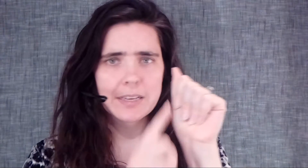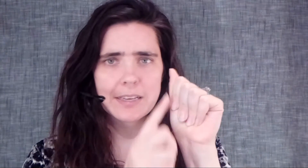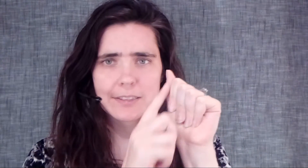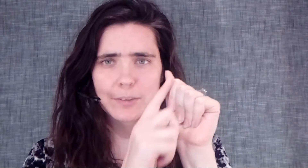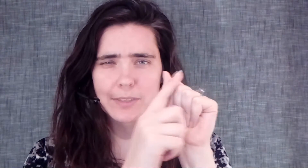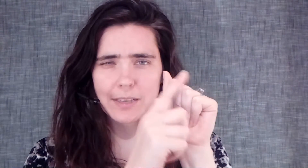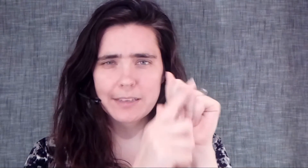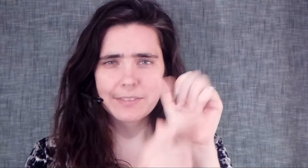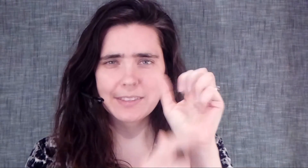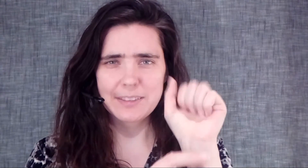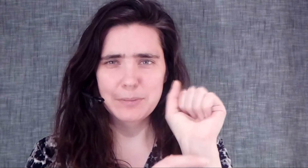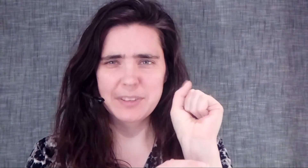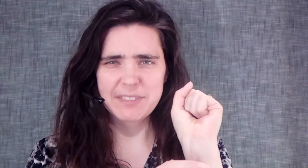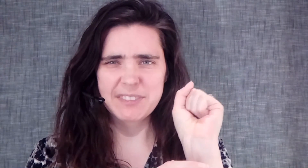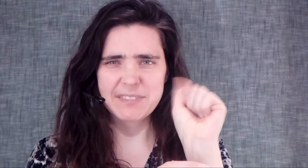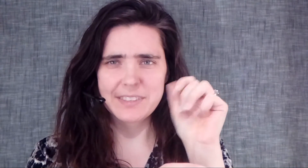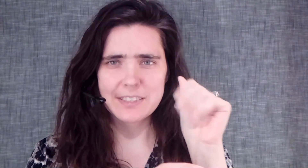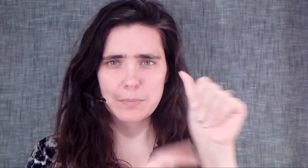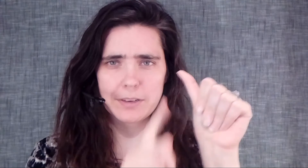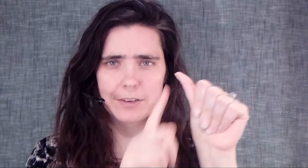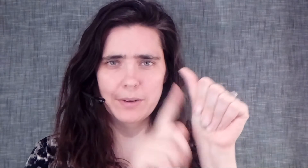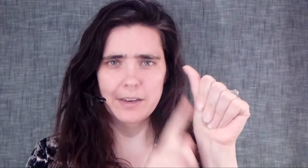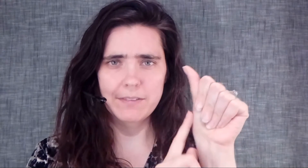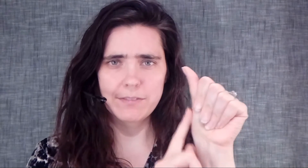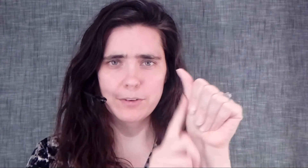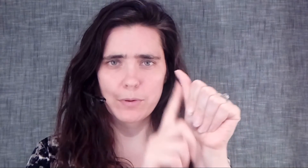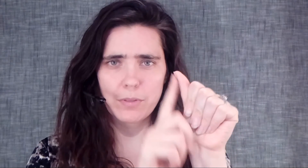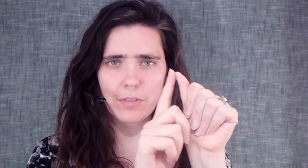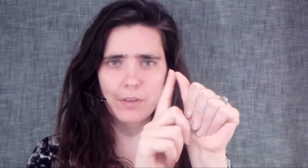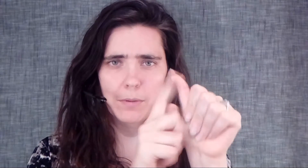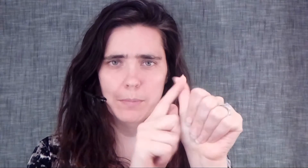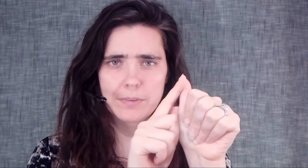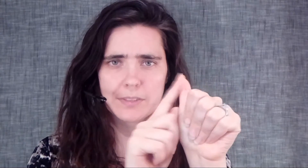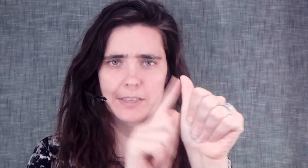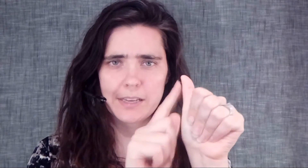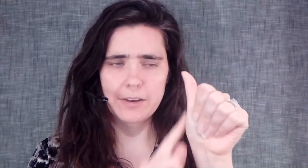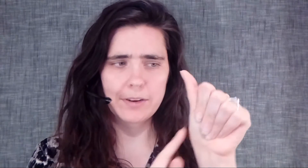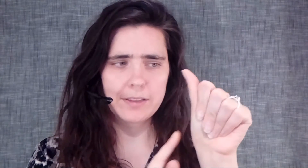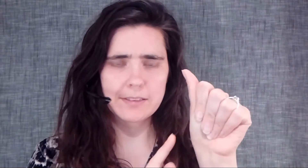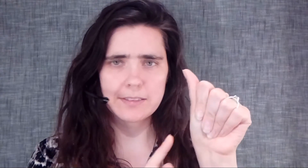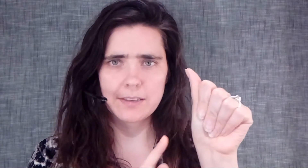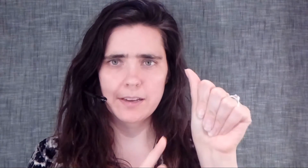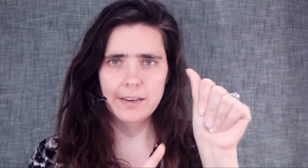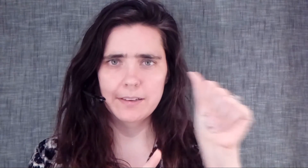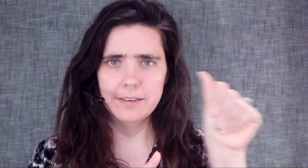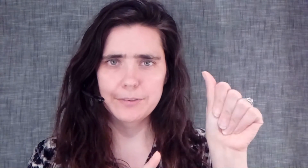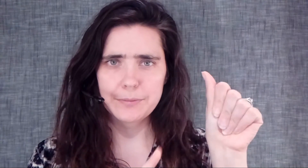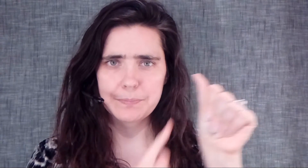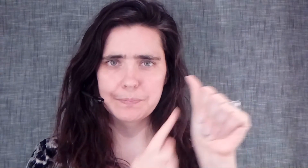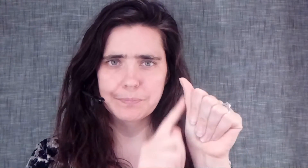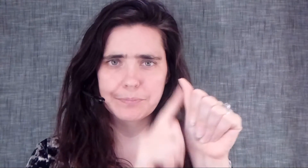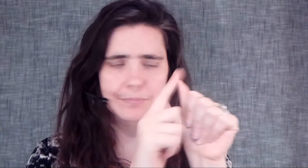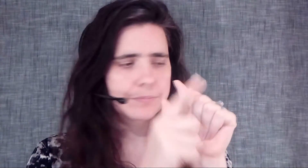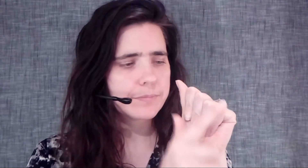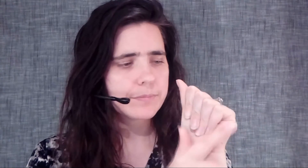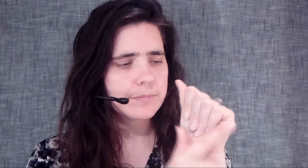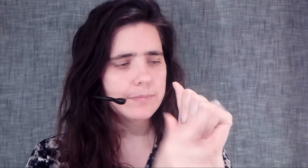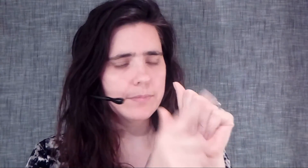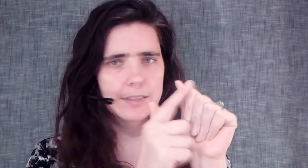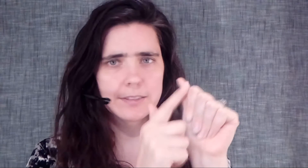So it's kind of a little bit of a fist, but you have your thumb sticking out at the side here. So